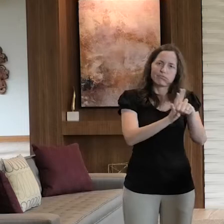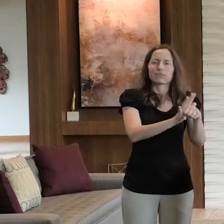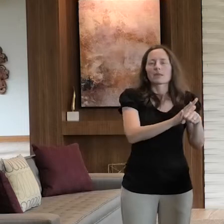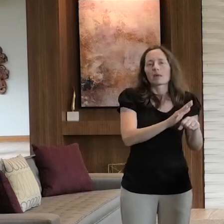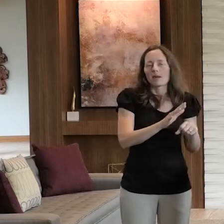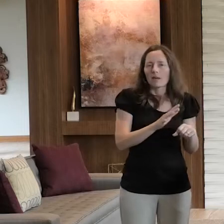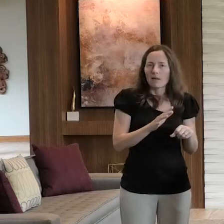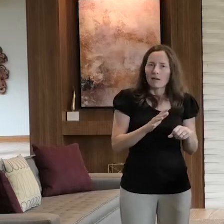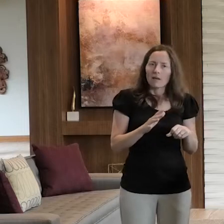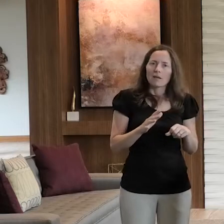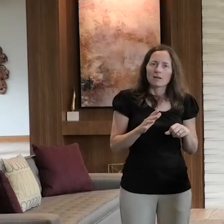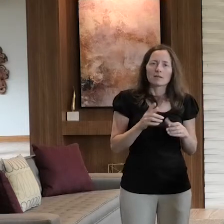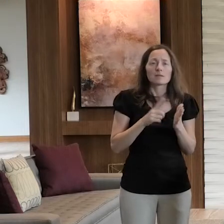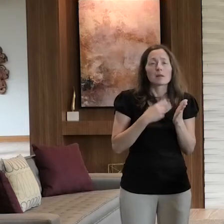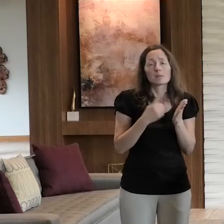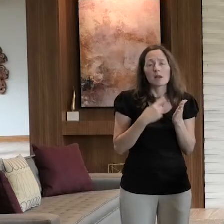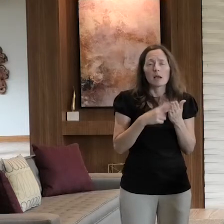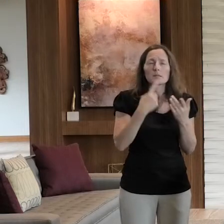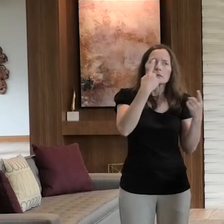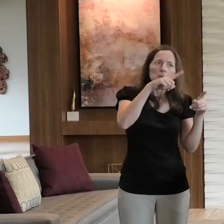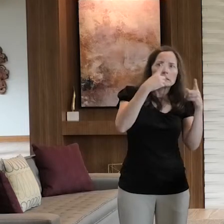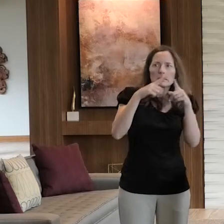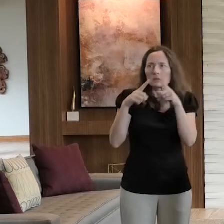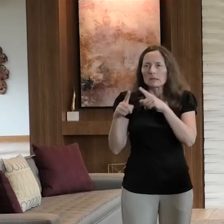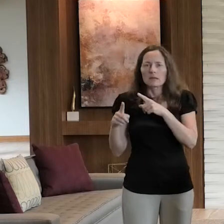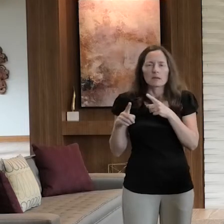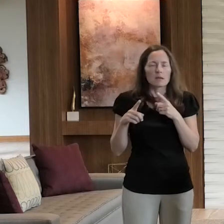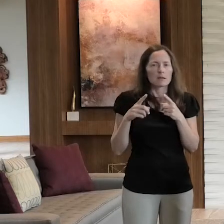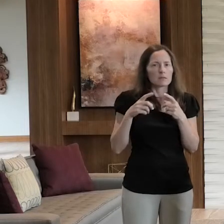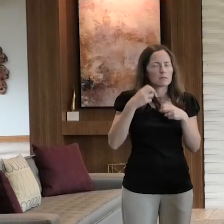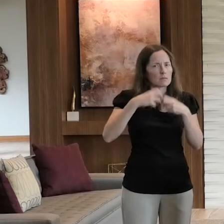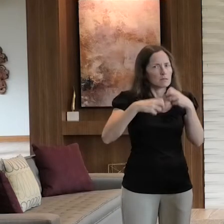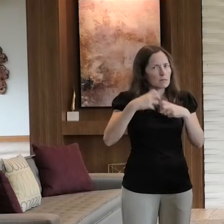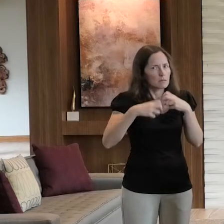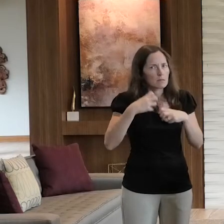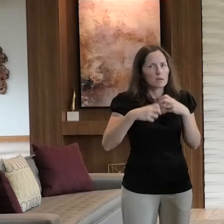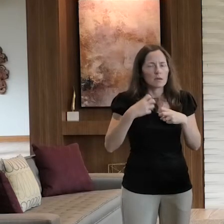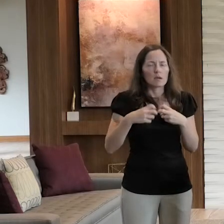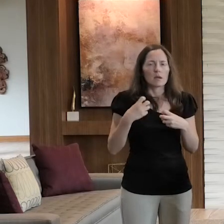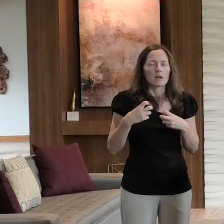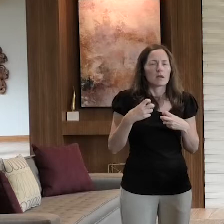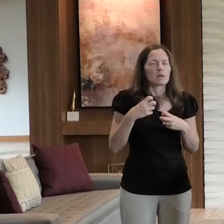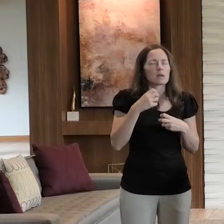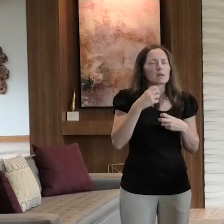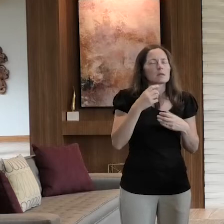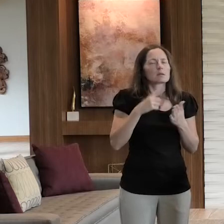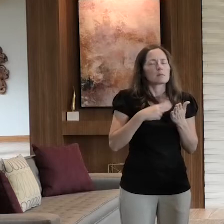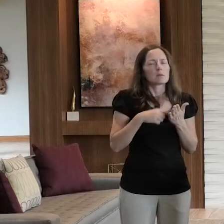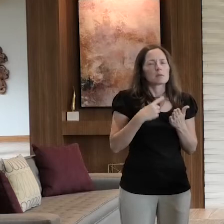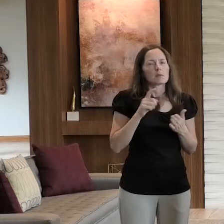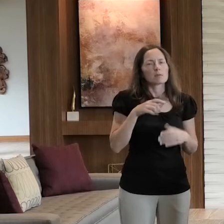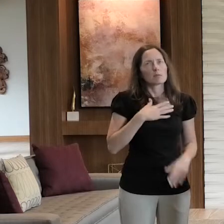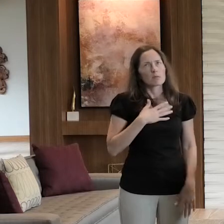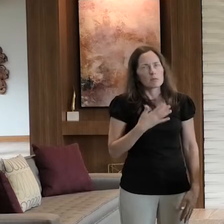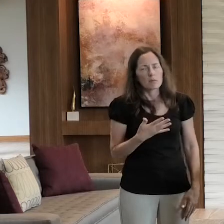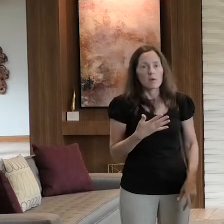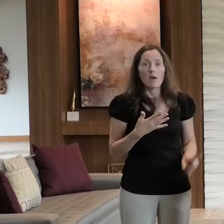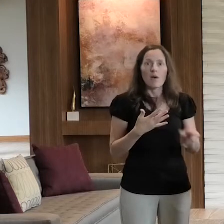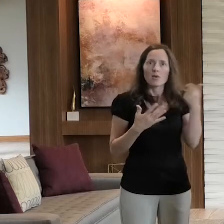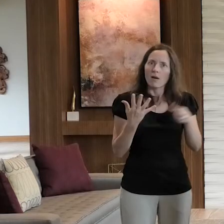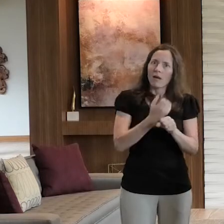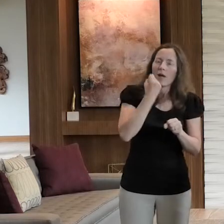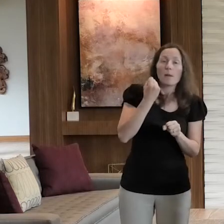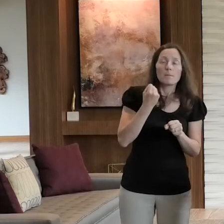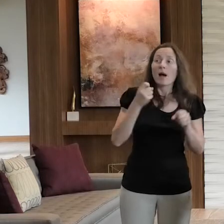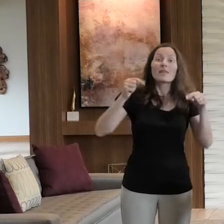of compromises, but it's sometimes very difficult to find the win-win situation, and this is really one of those win-win-win